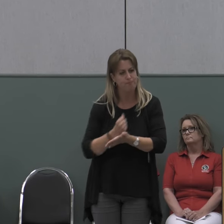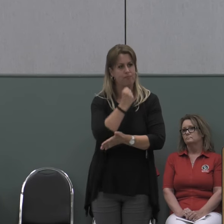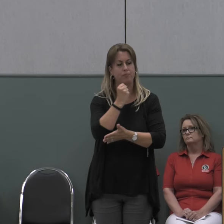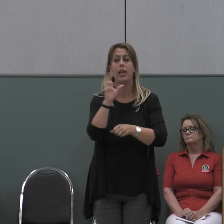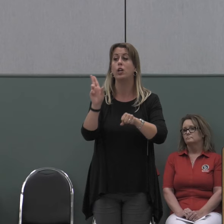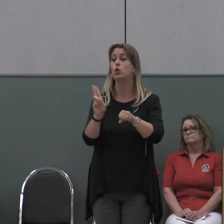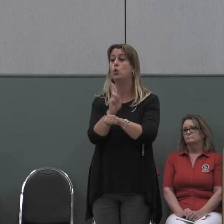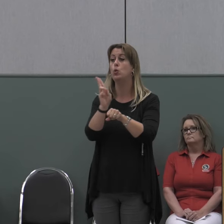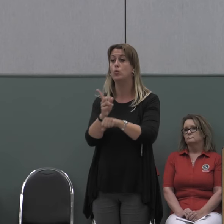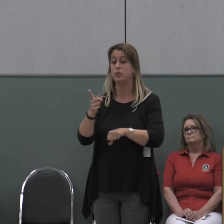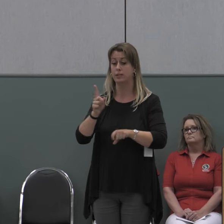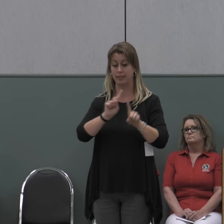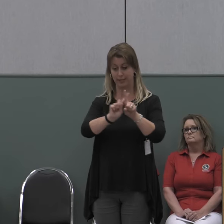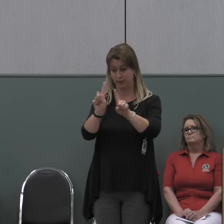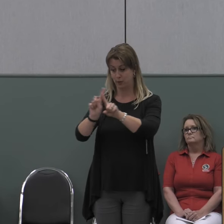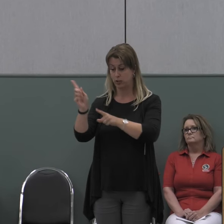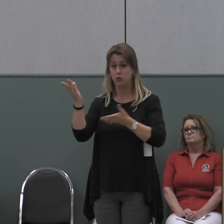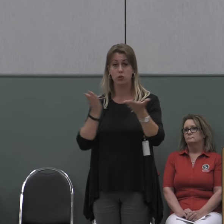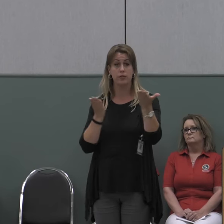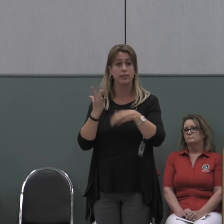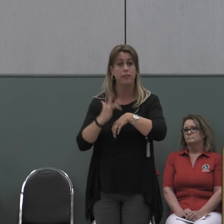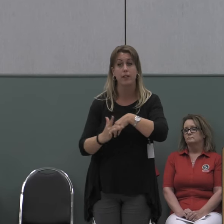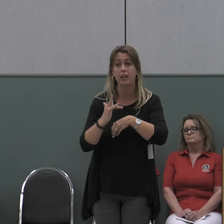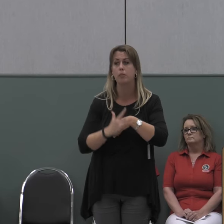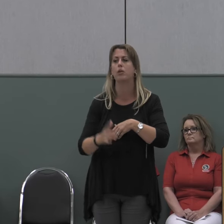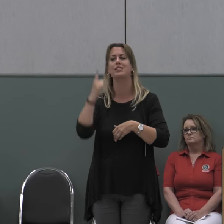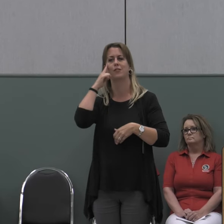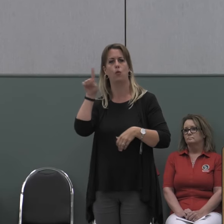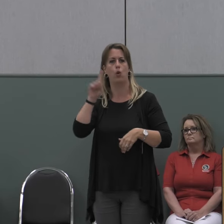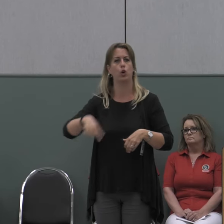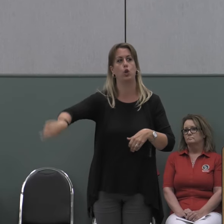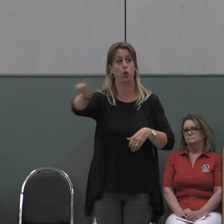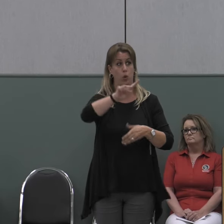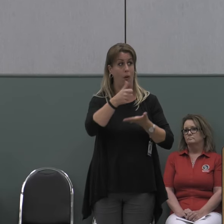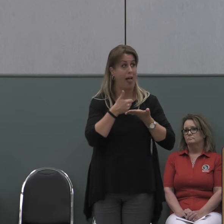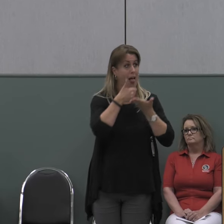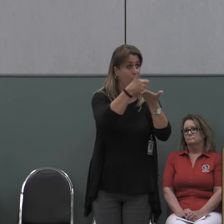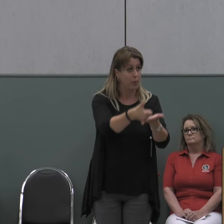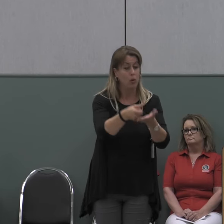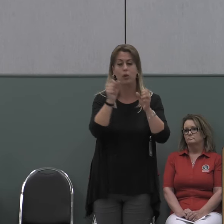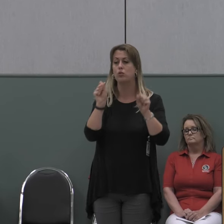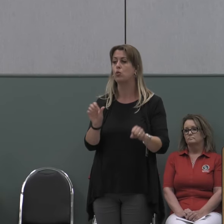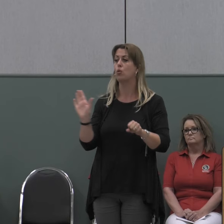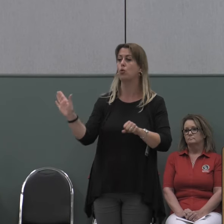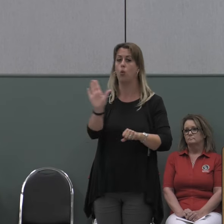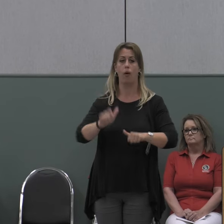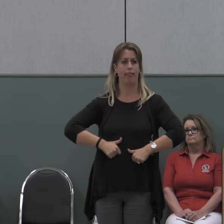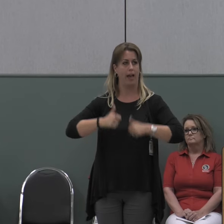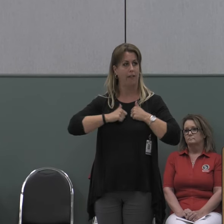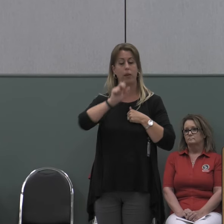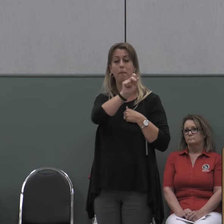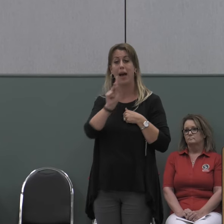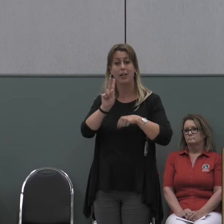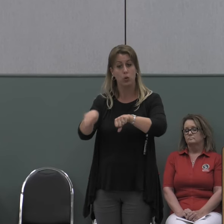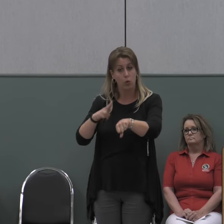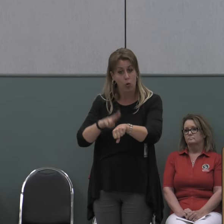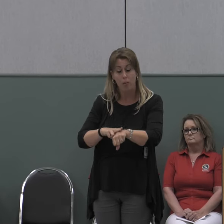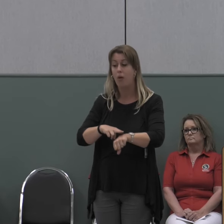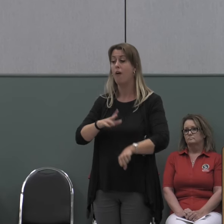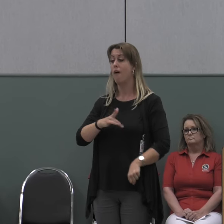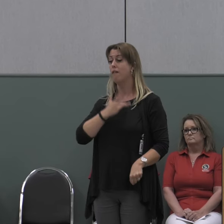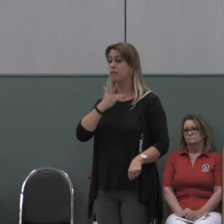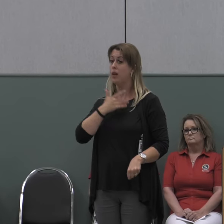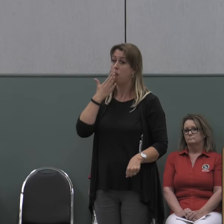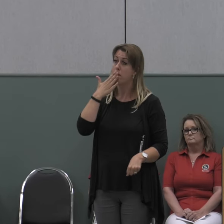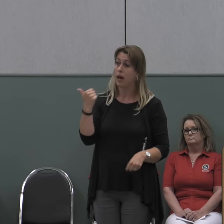those services. It's for you. It's to assist you to get back to a state of normalcy and feeling better and more confident in what life